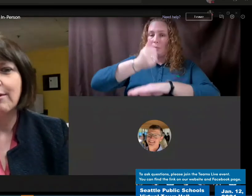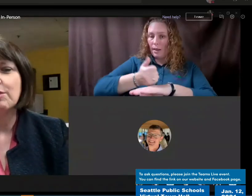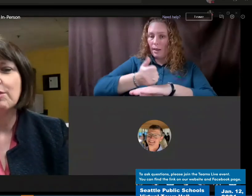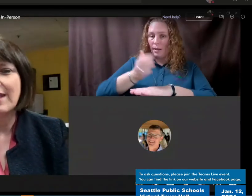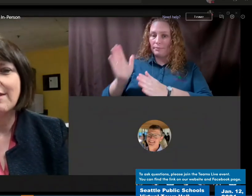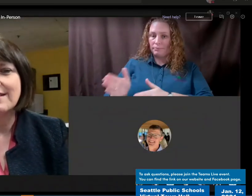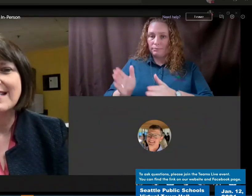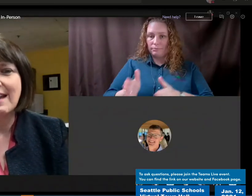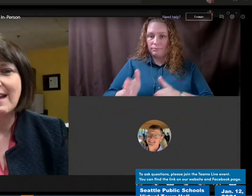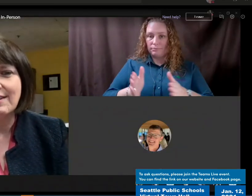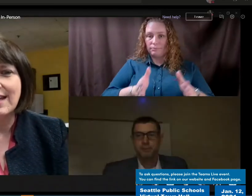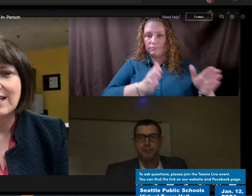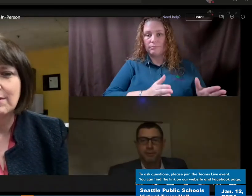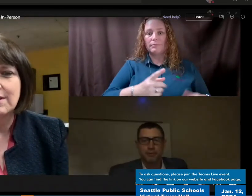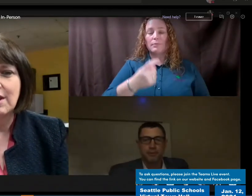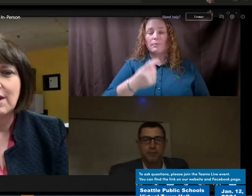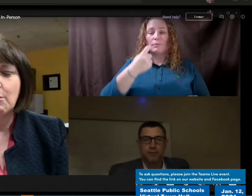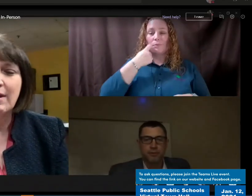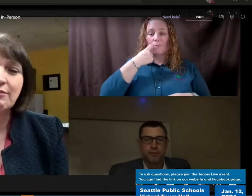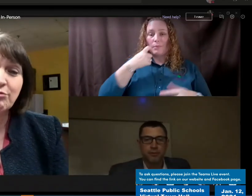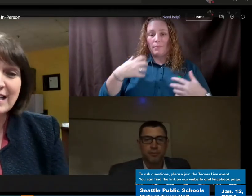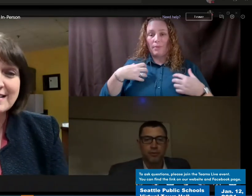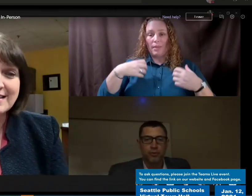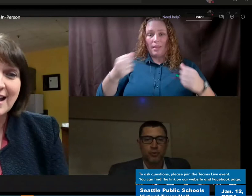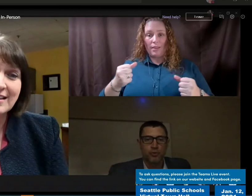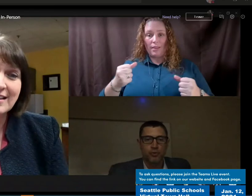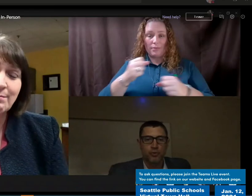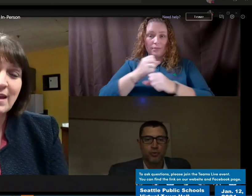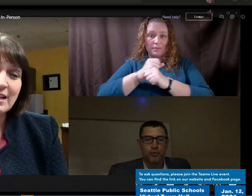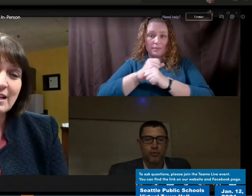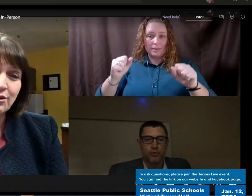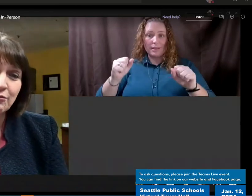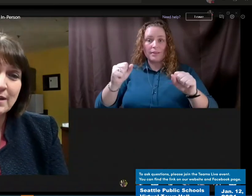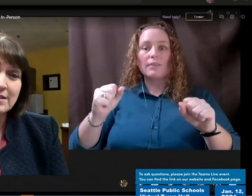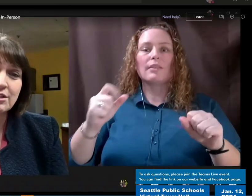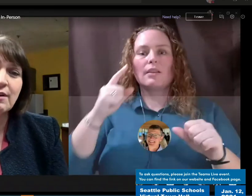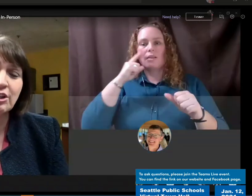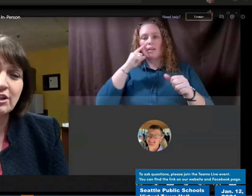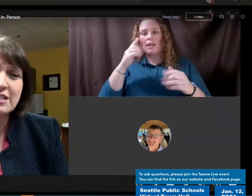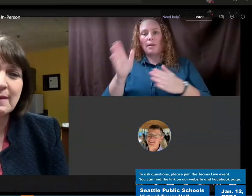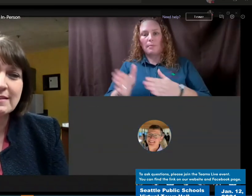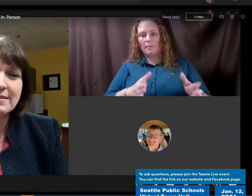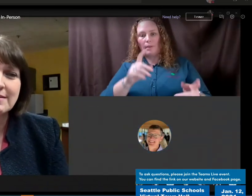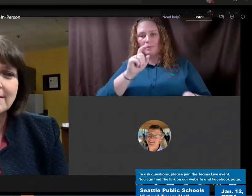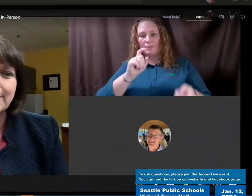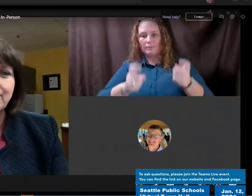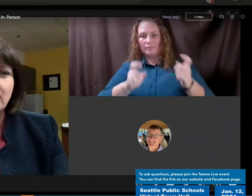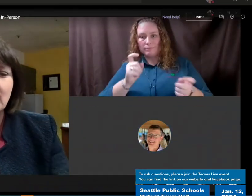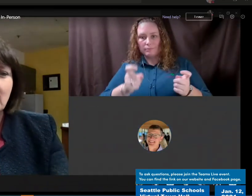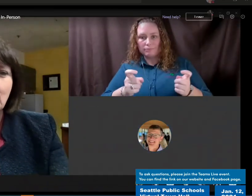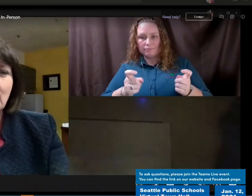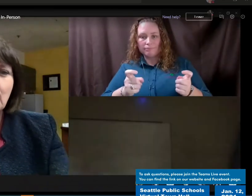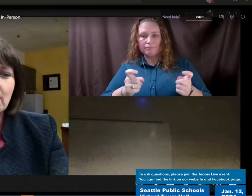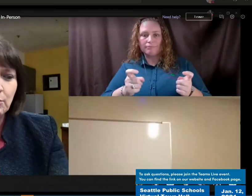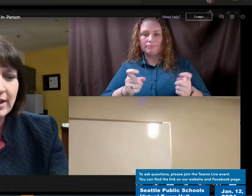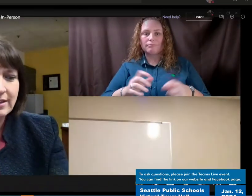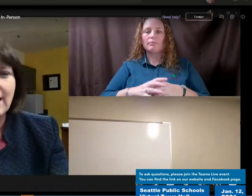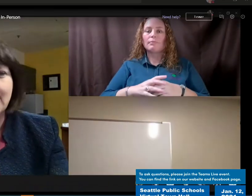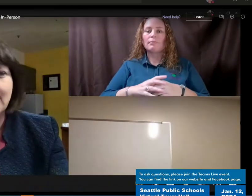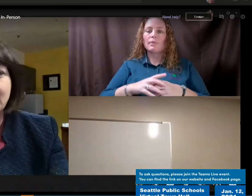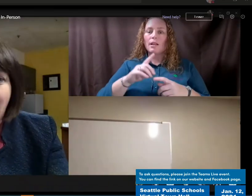collaboration with health and safety experts, we have redesigned and made improvements to our learning spaces. We worked